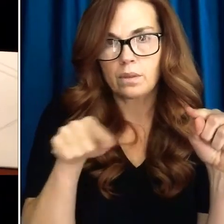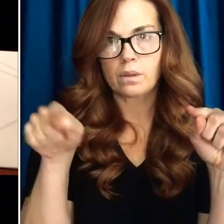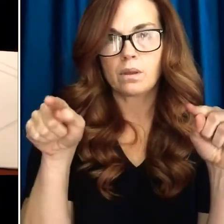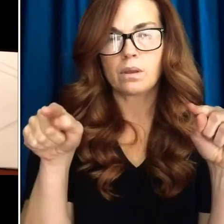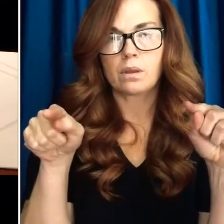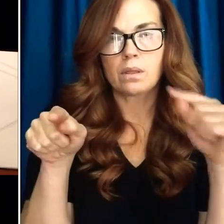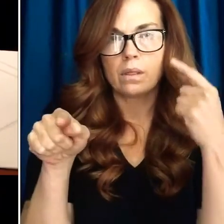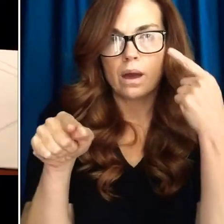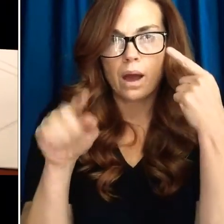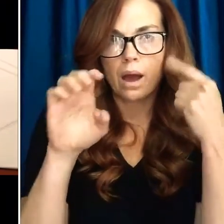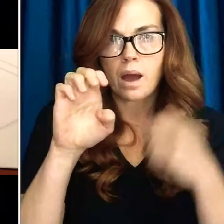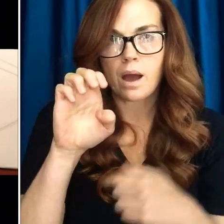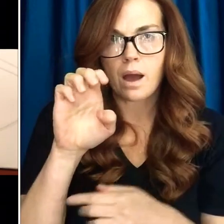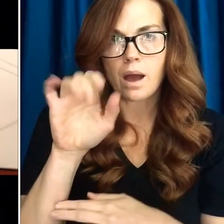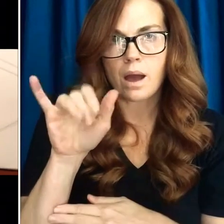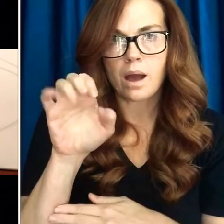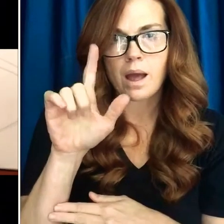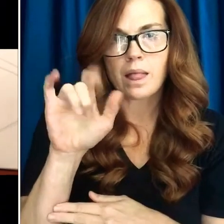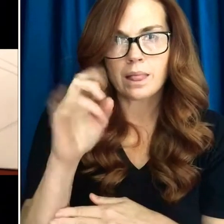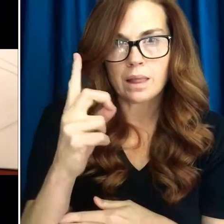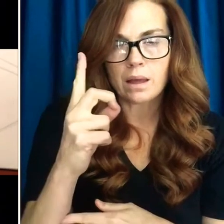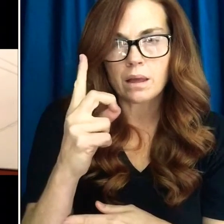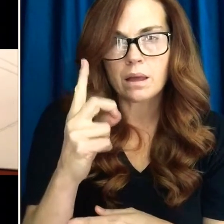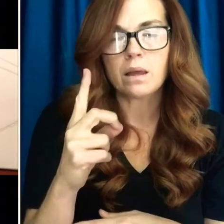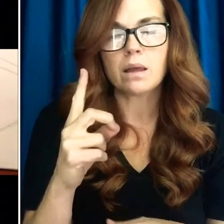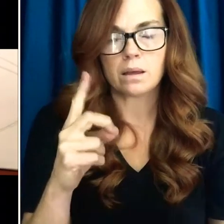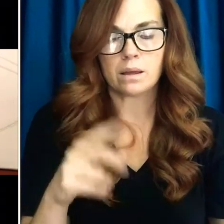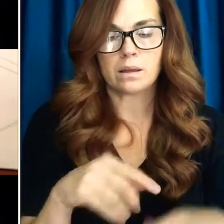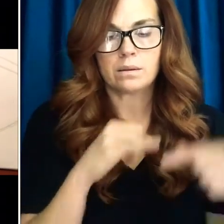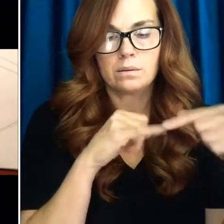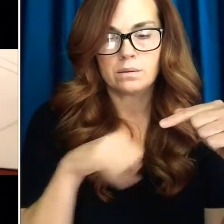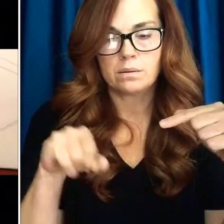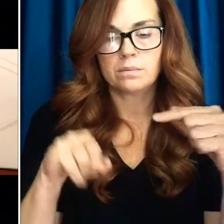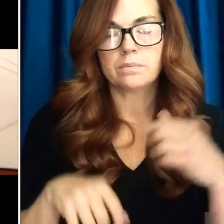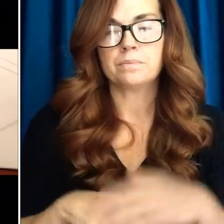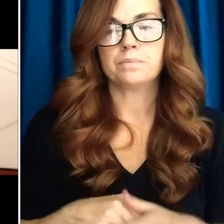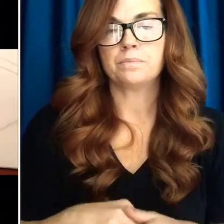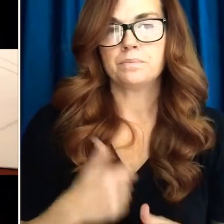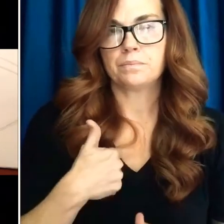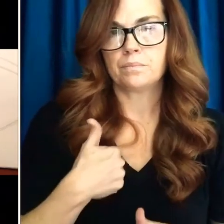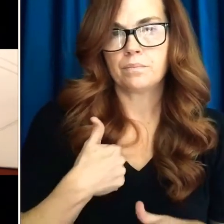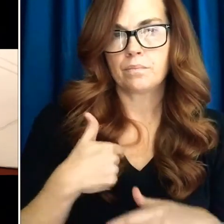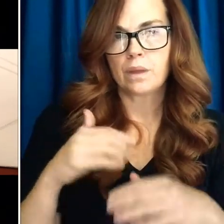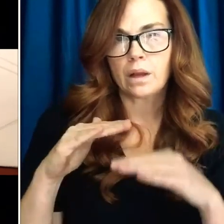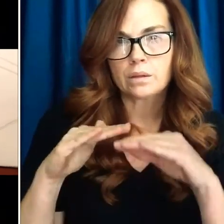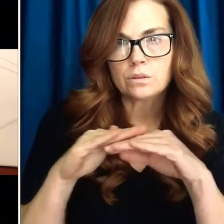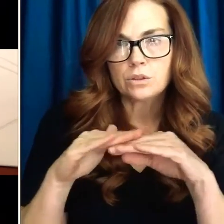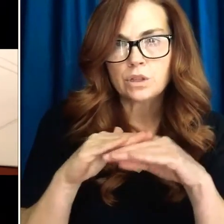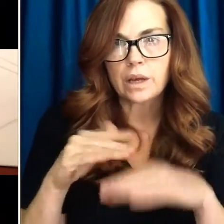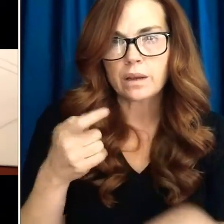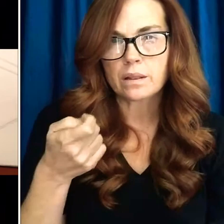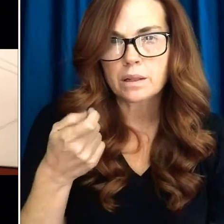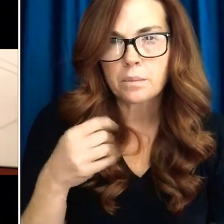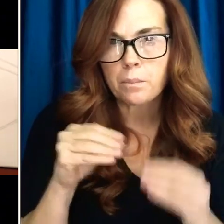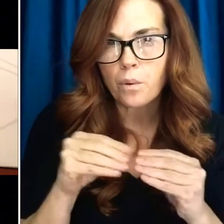make it look more real. I shaded above the lower lash line a little bit.